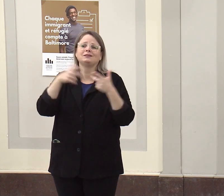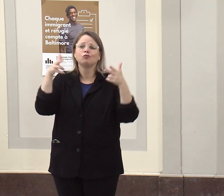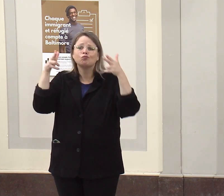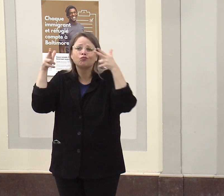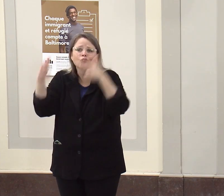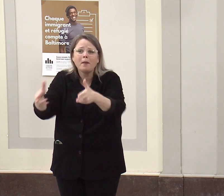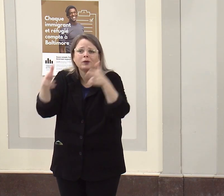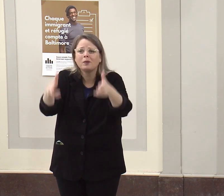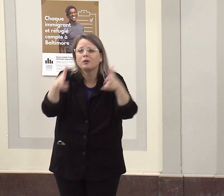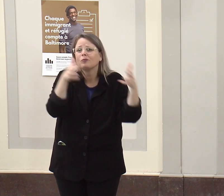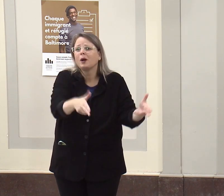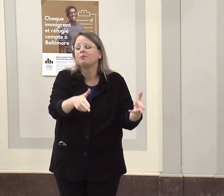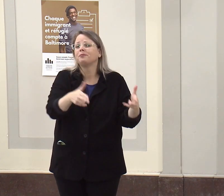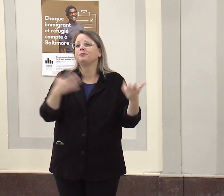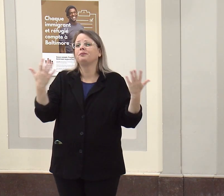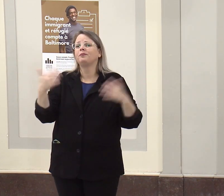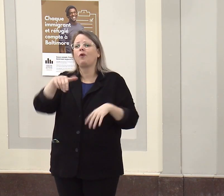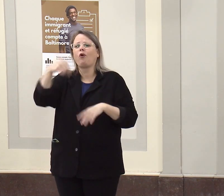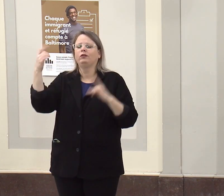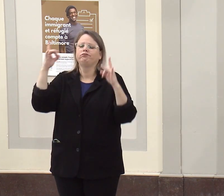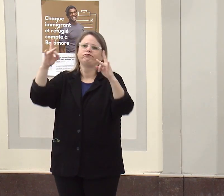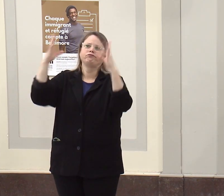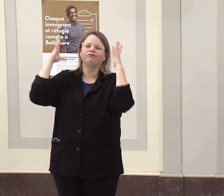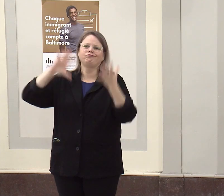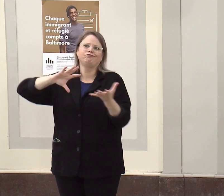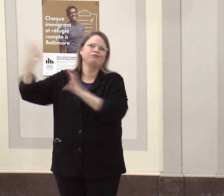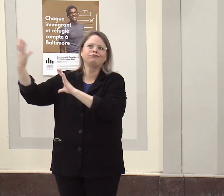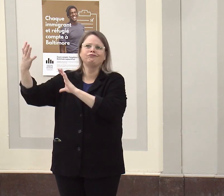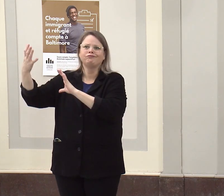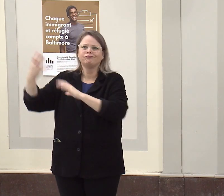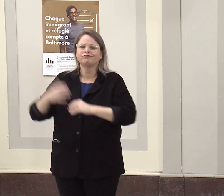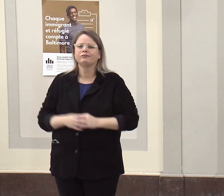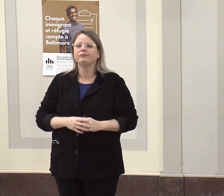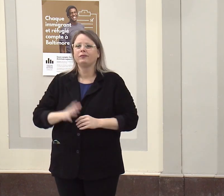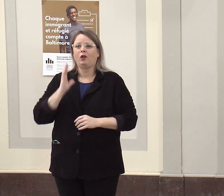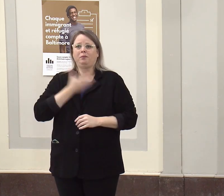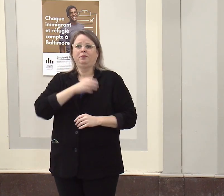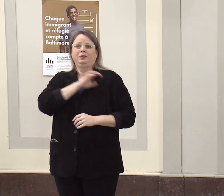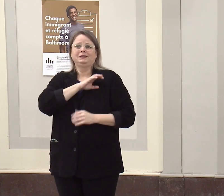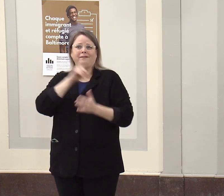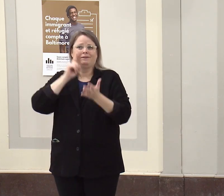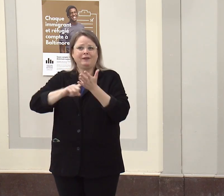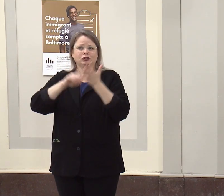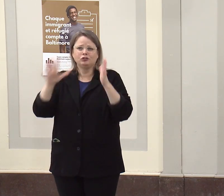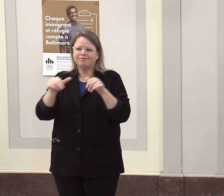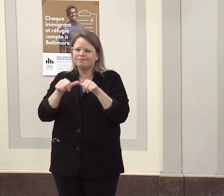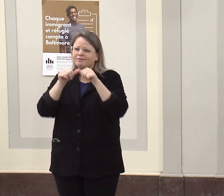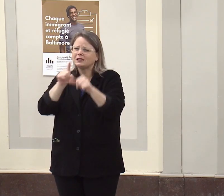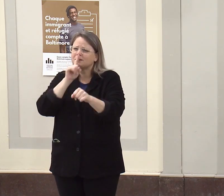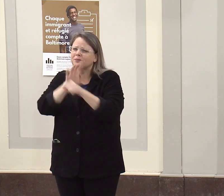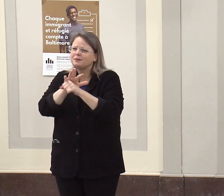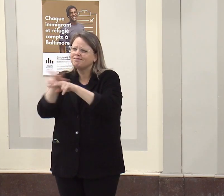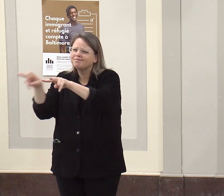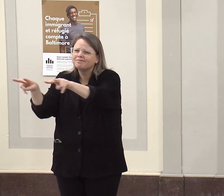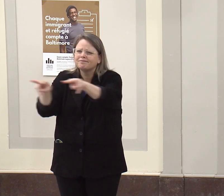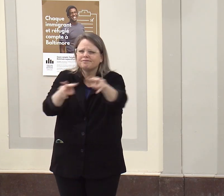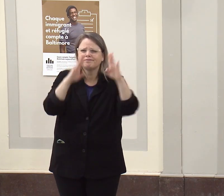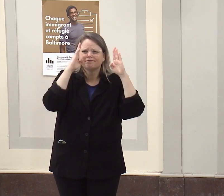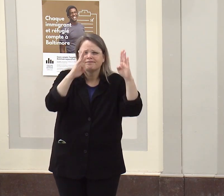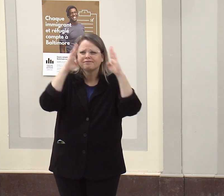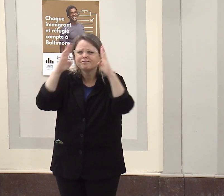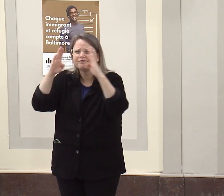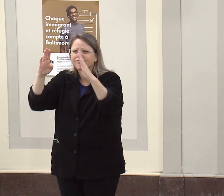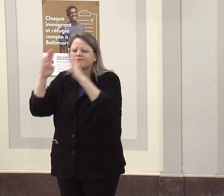acts. Our detectives continue to diligently investigate violent crimes and prepare good cases. To that end,